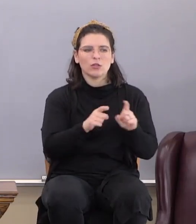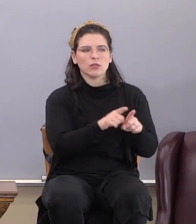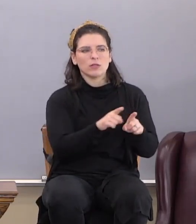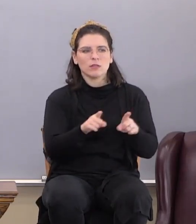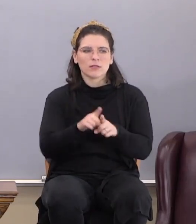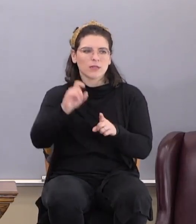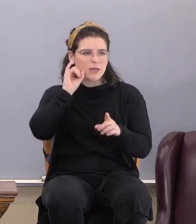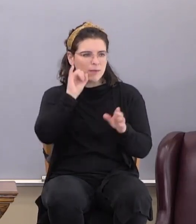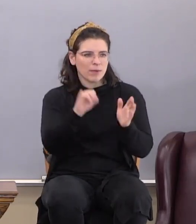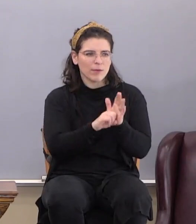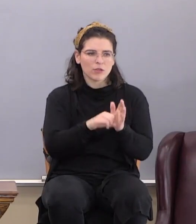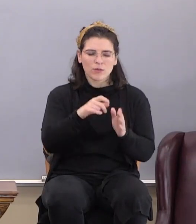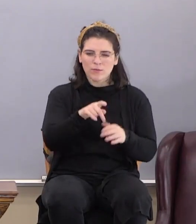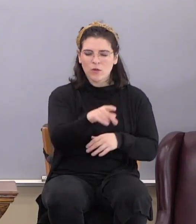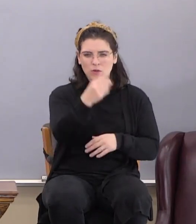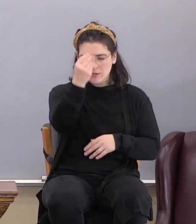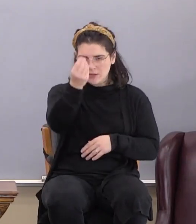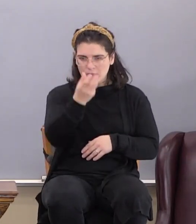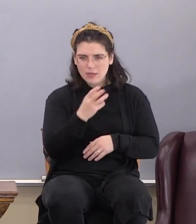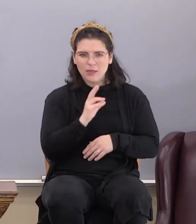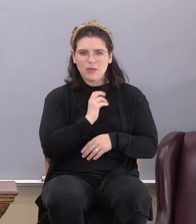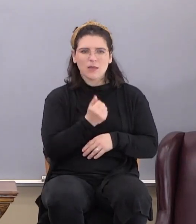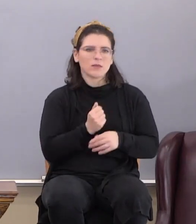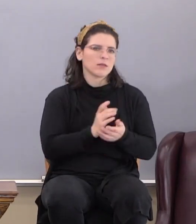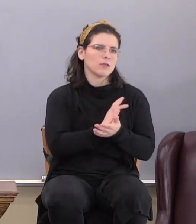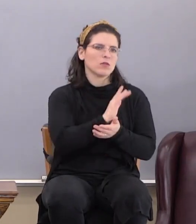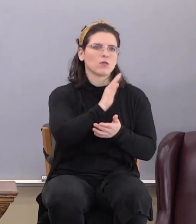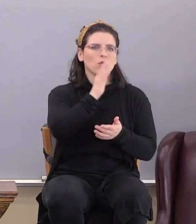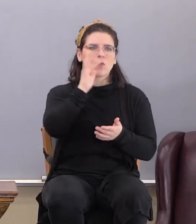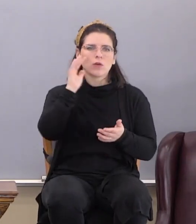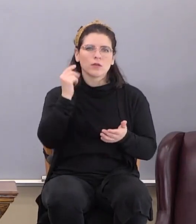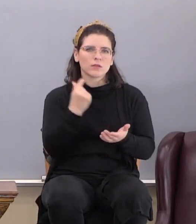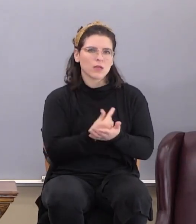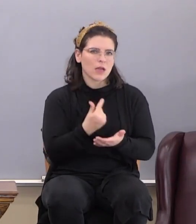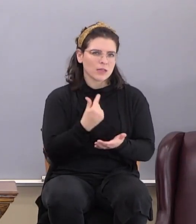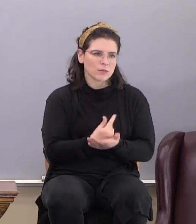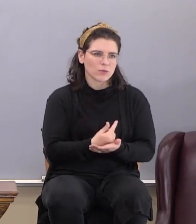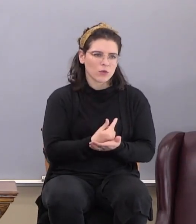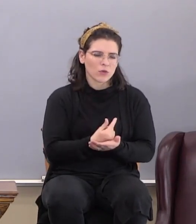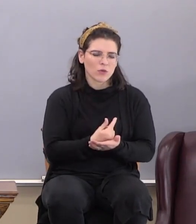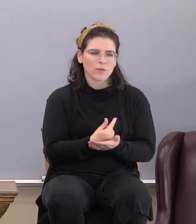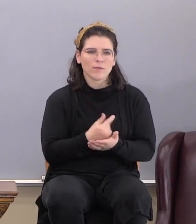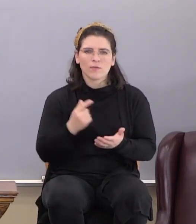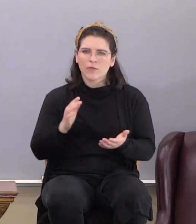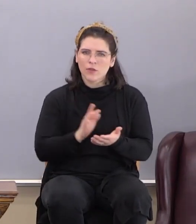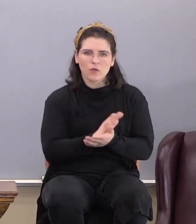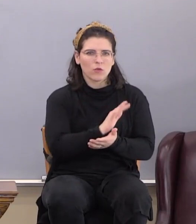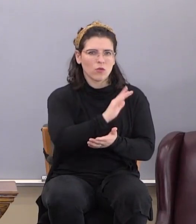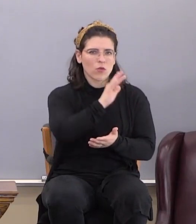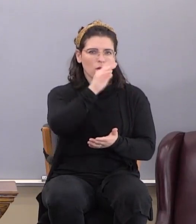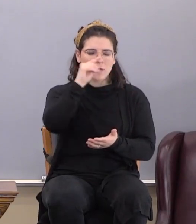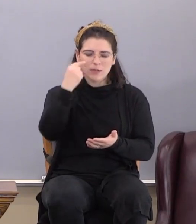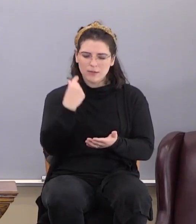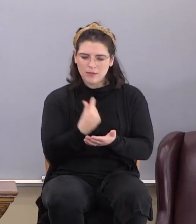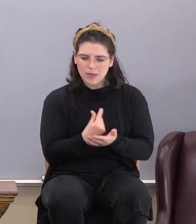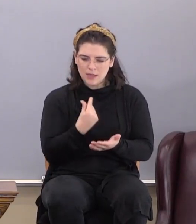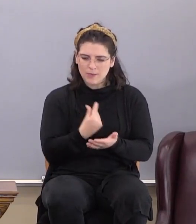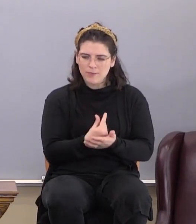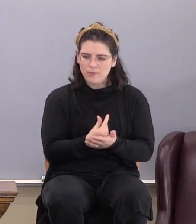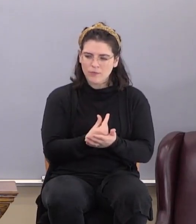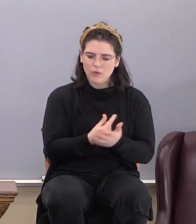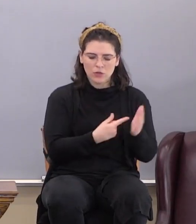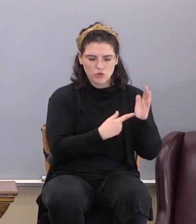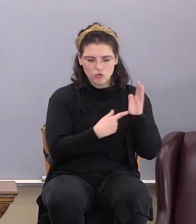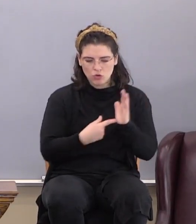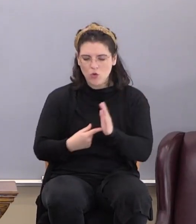image, Paul's telling us it's the glorious gospel. The glorious gospel reveals